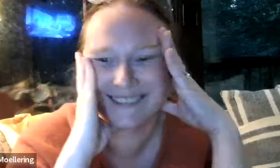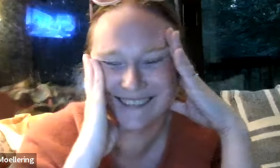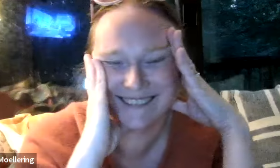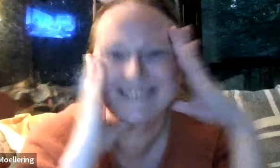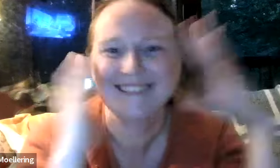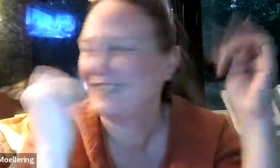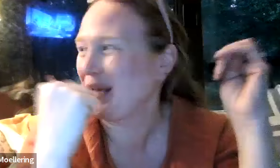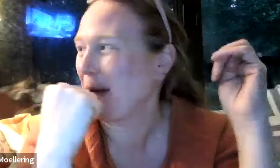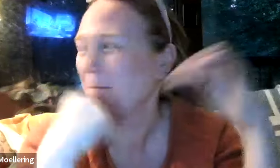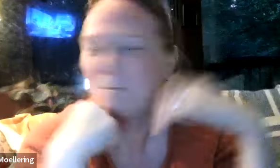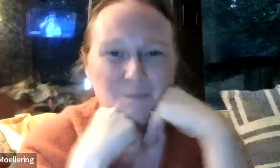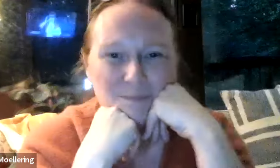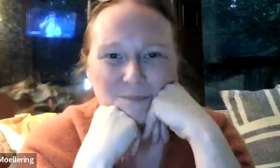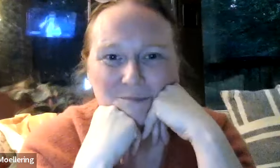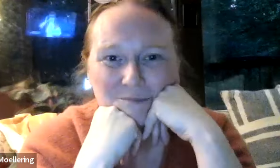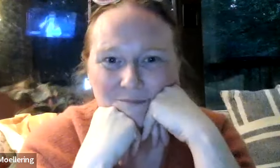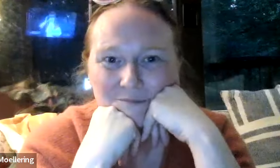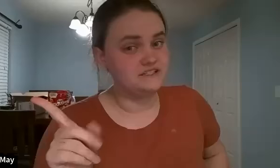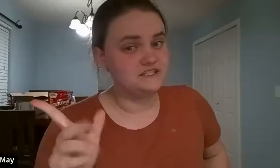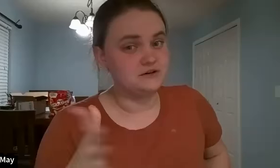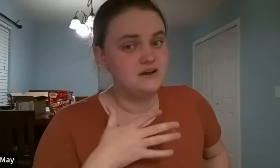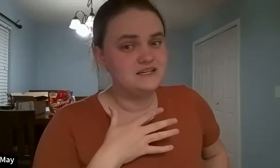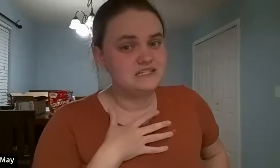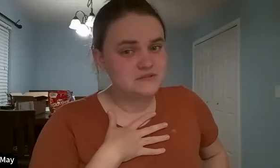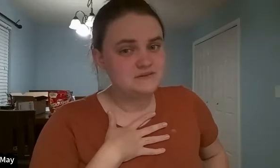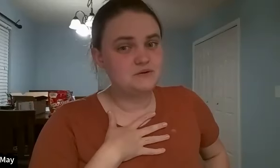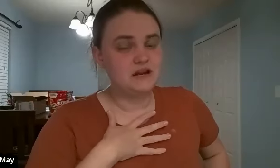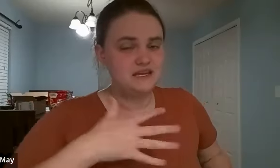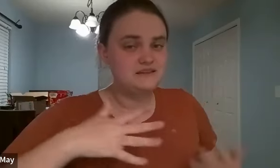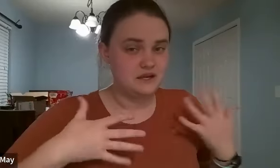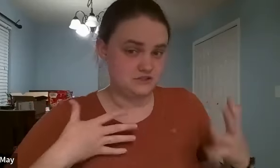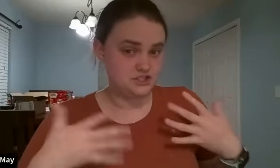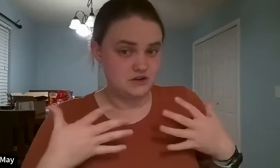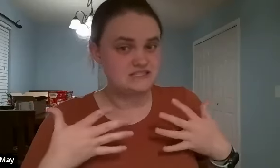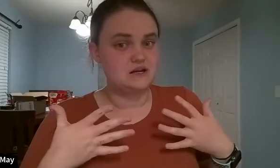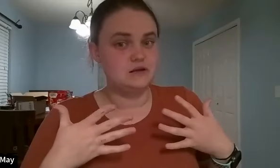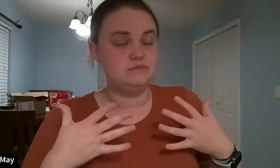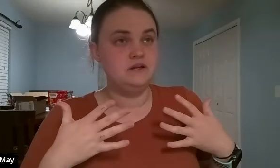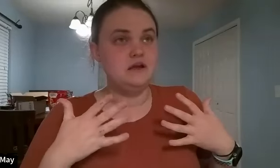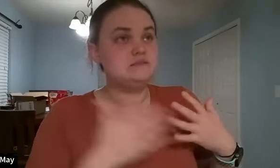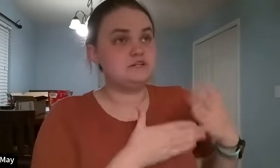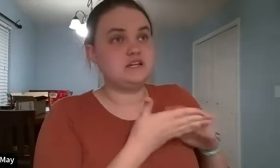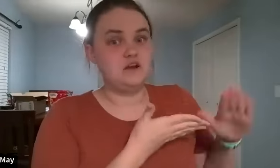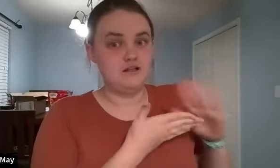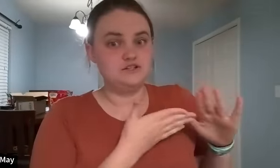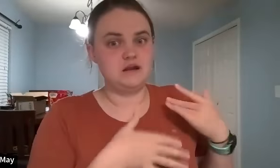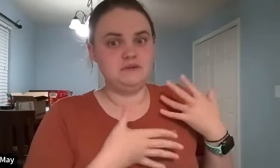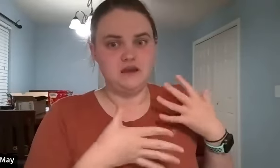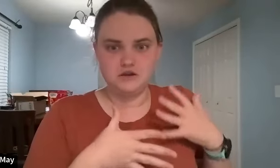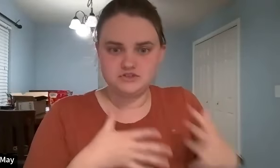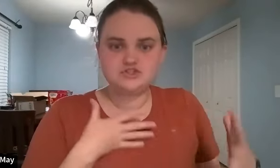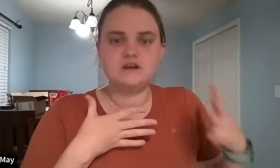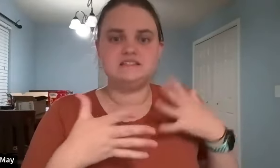a nice calming. Also, it can be calming too. Sometimes like when I get like kind of stressed, or I'm especially like in college when I'd be kind of stressed out